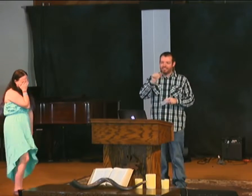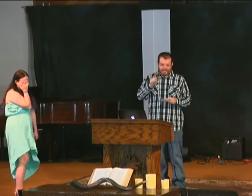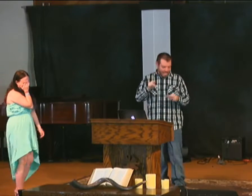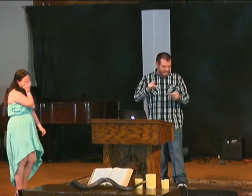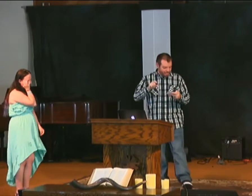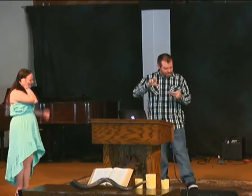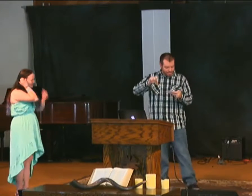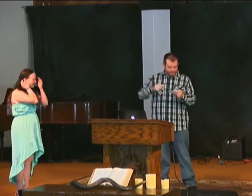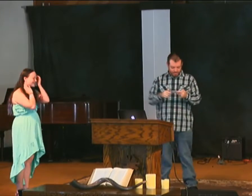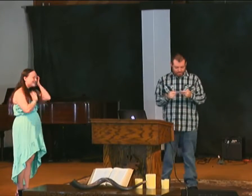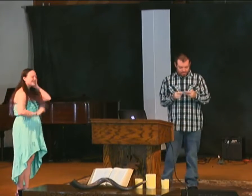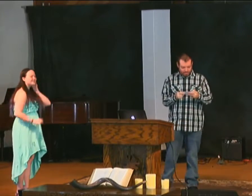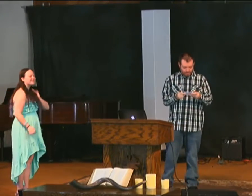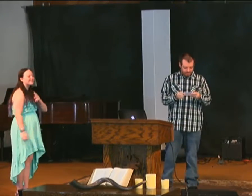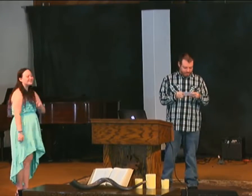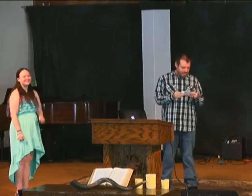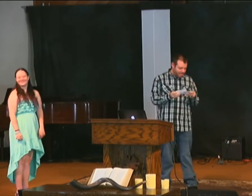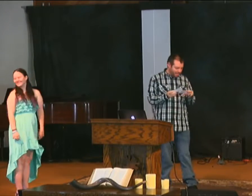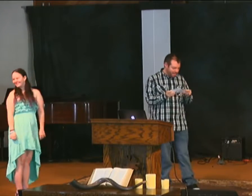Nickname, Lazarus.